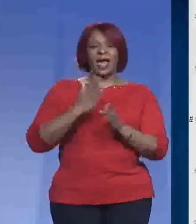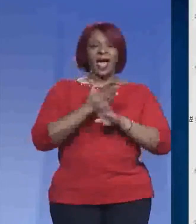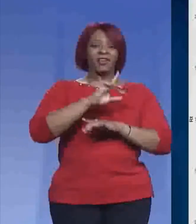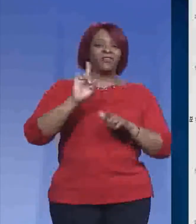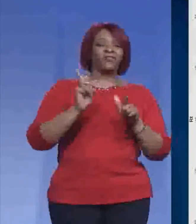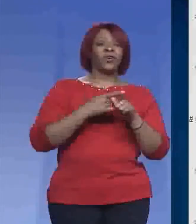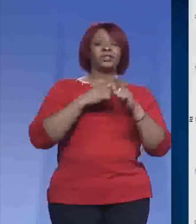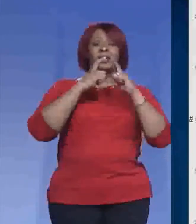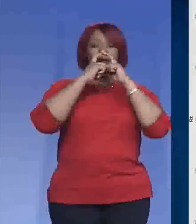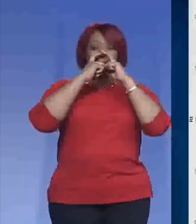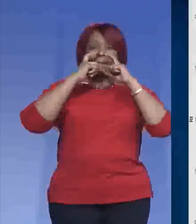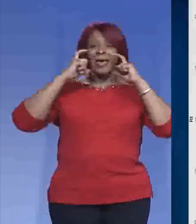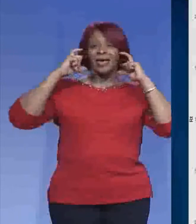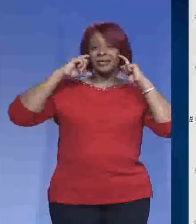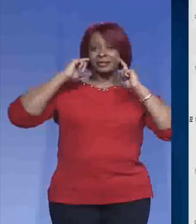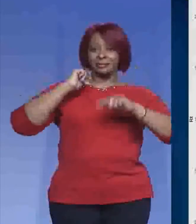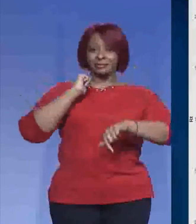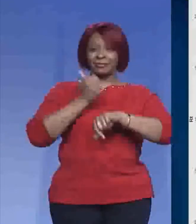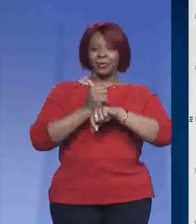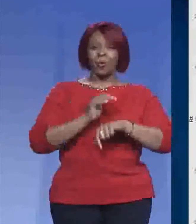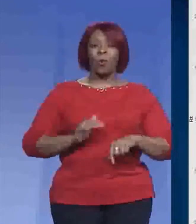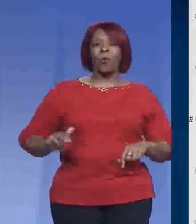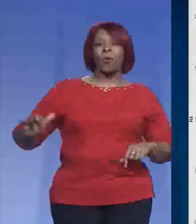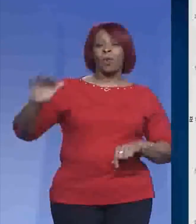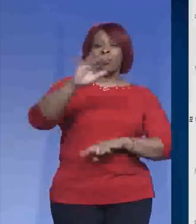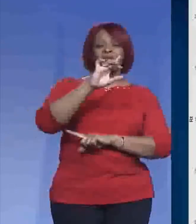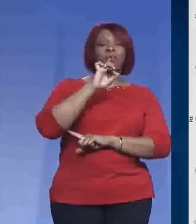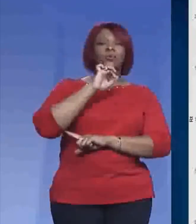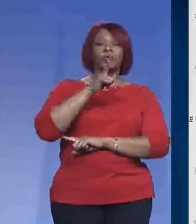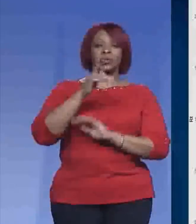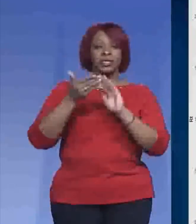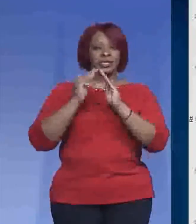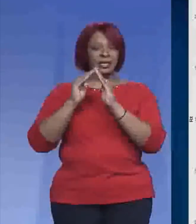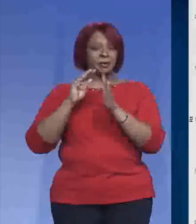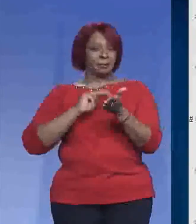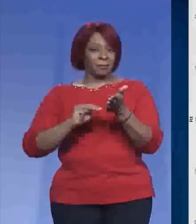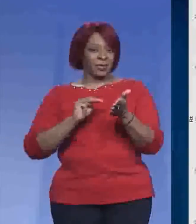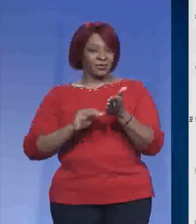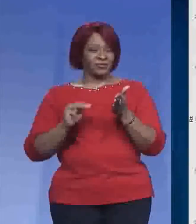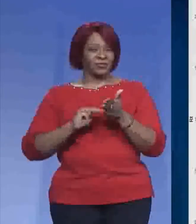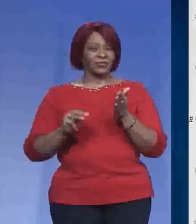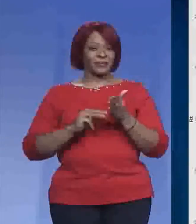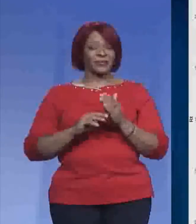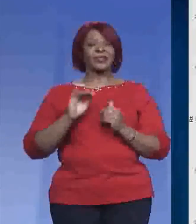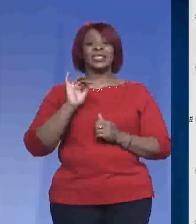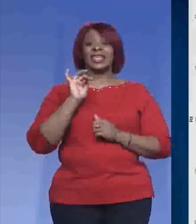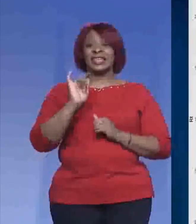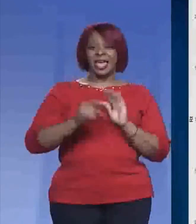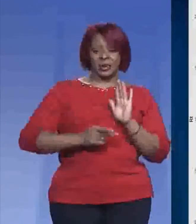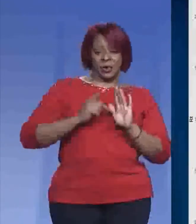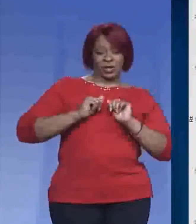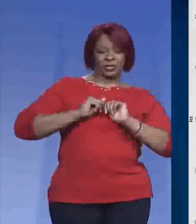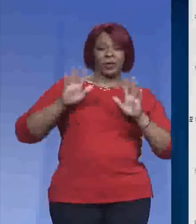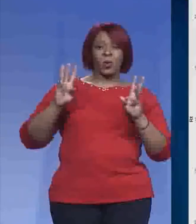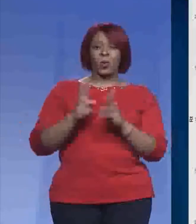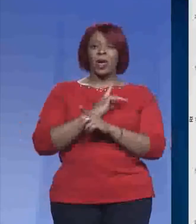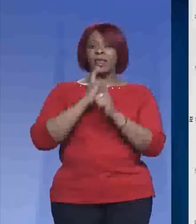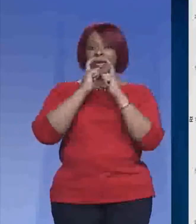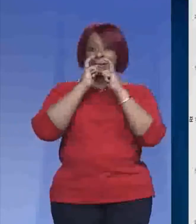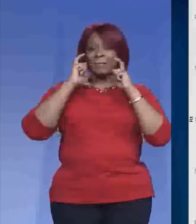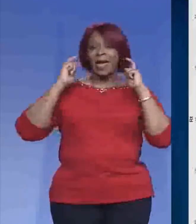face masking orders went into place across the county and throughout the city of Memphis. And that, just simply wearing the